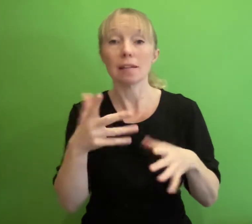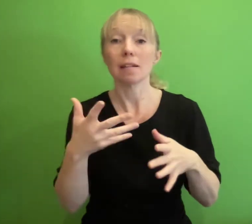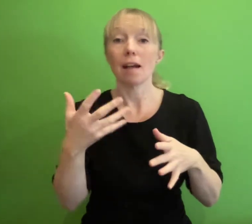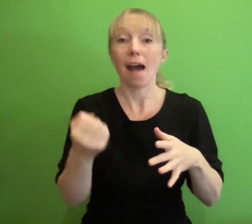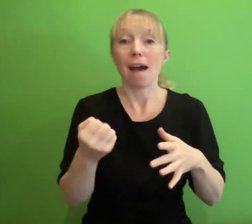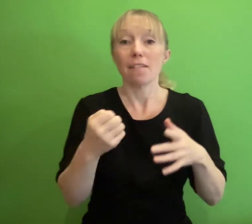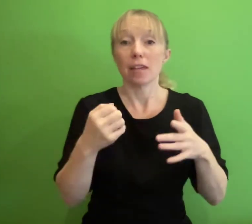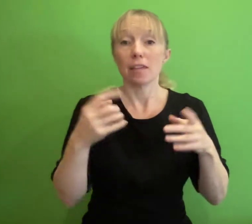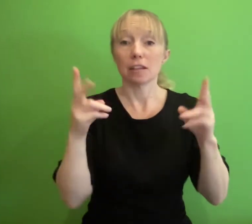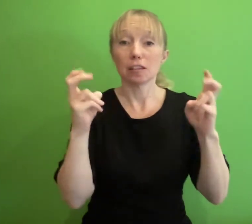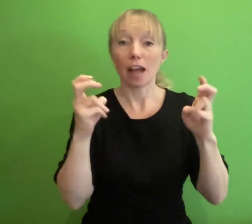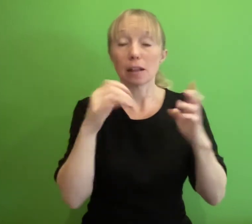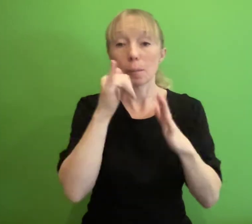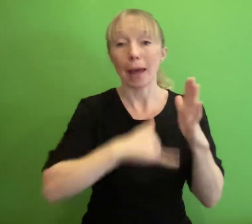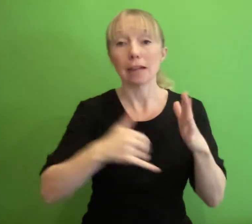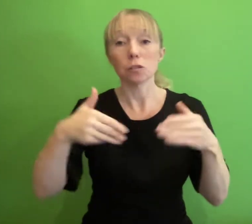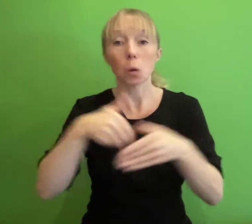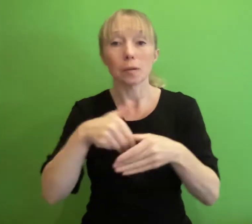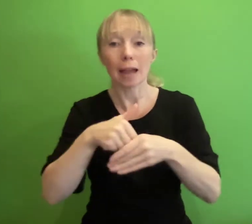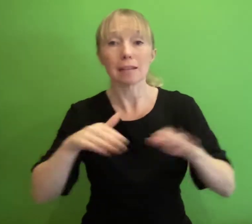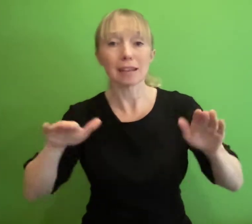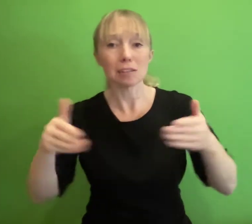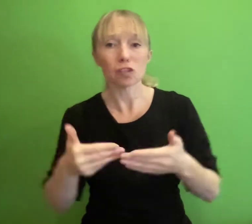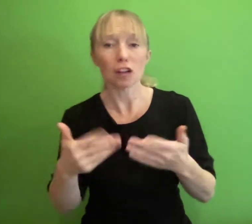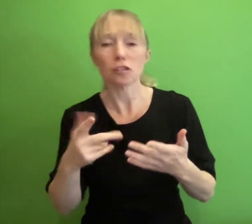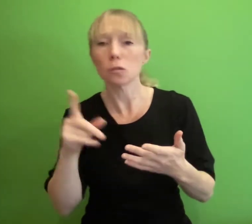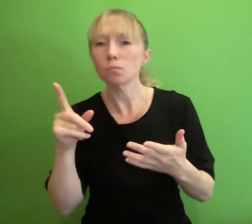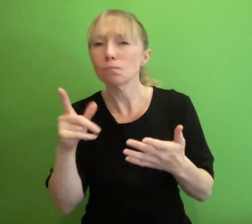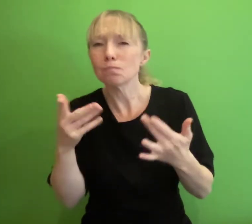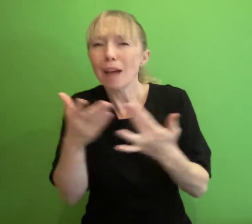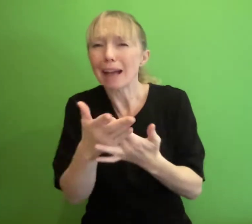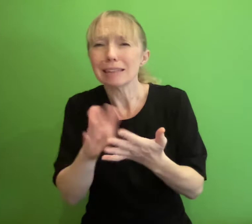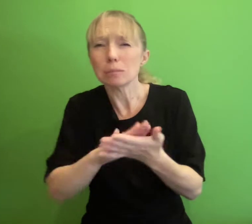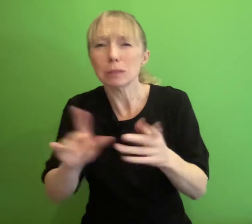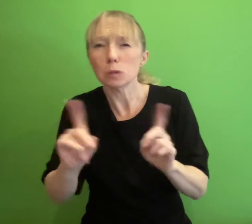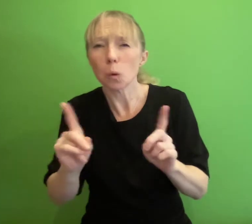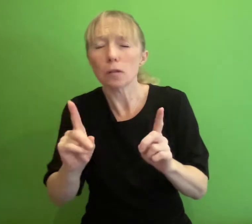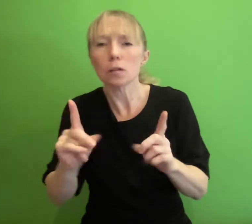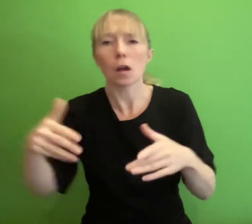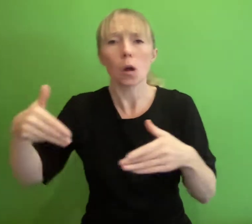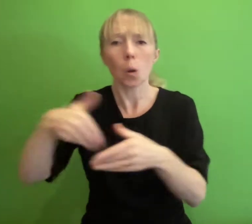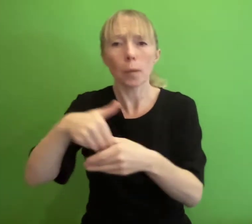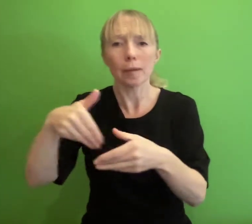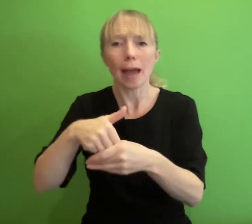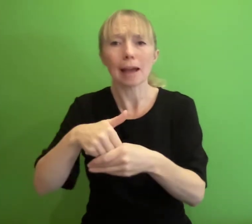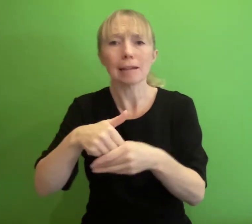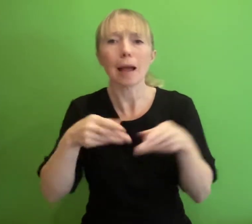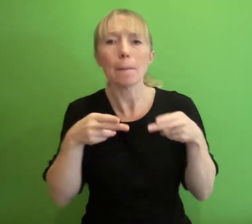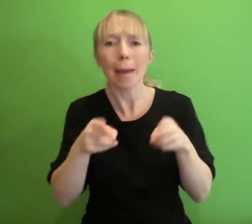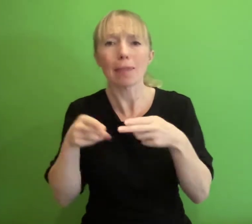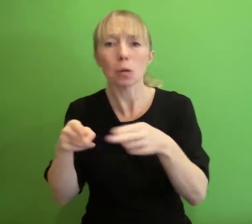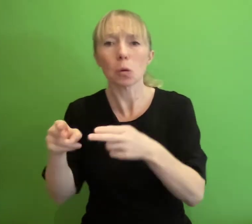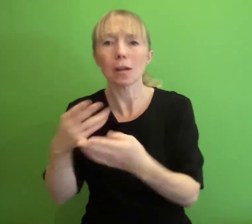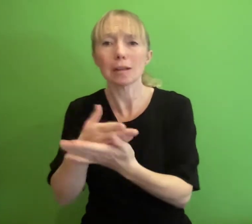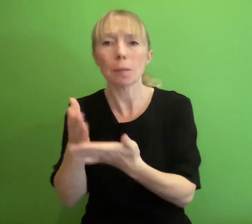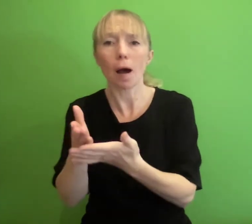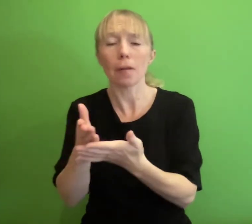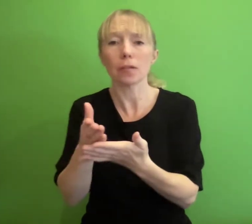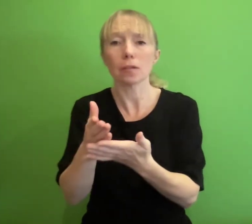introduction, what is access, context, and methodology parts of the report. The